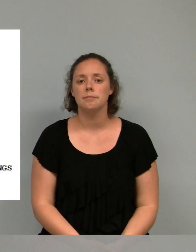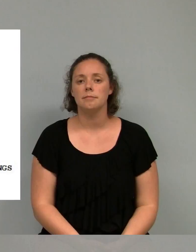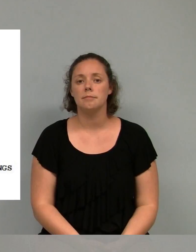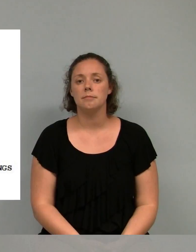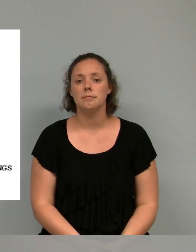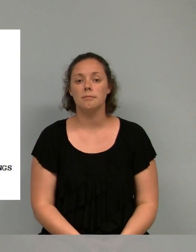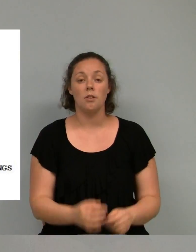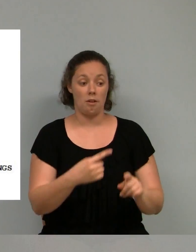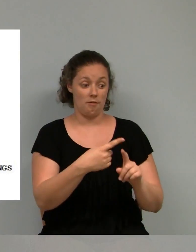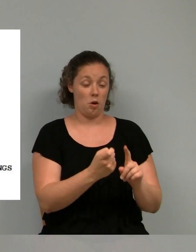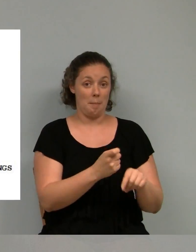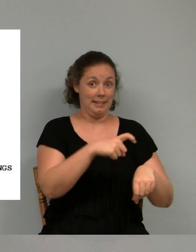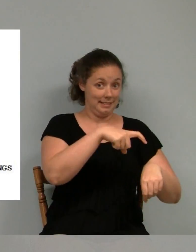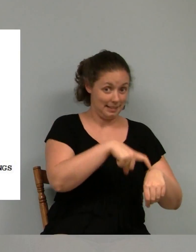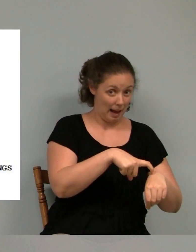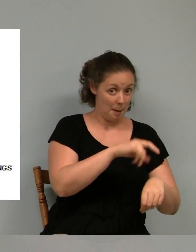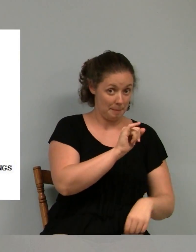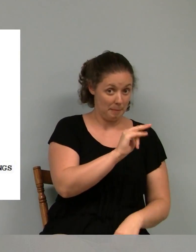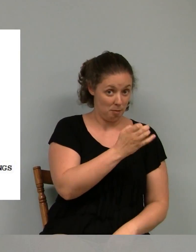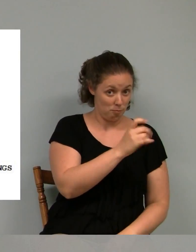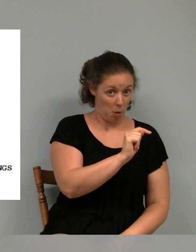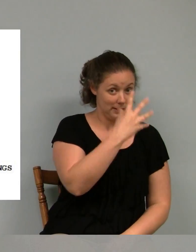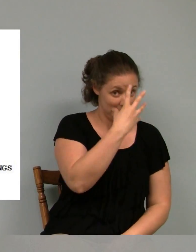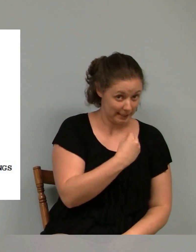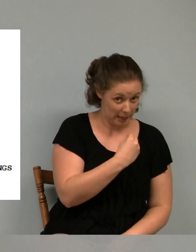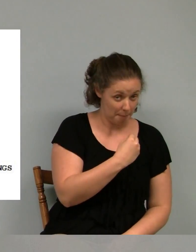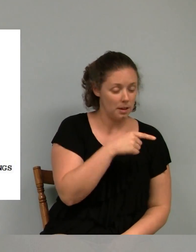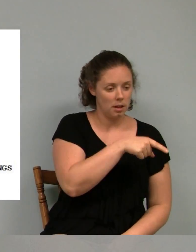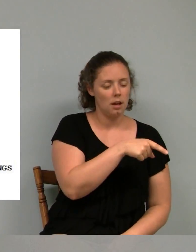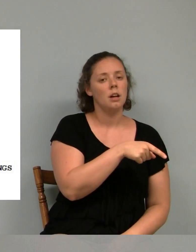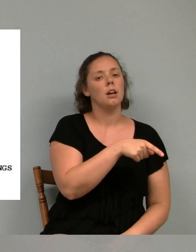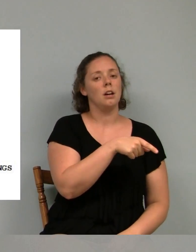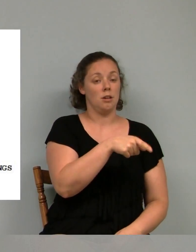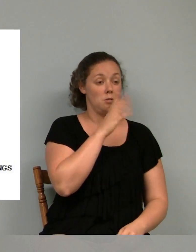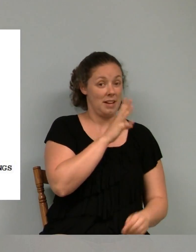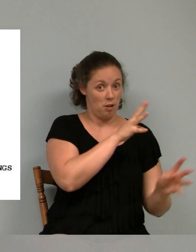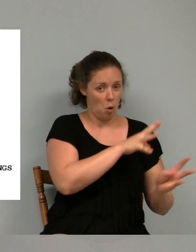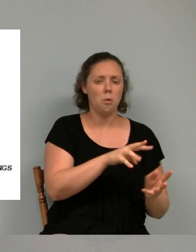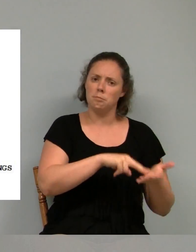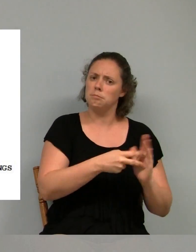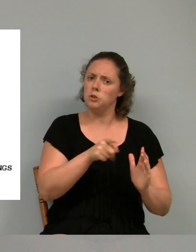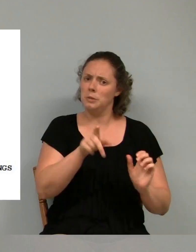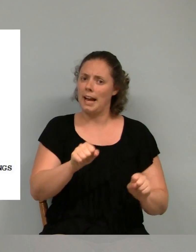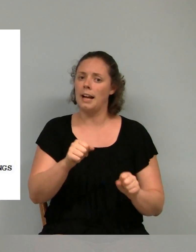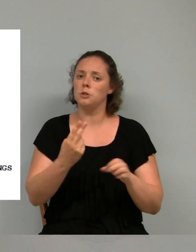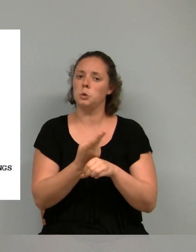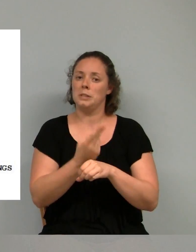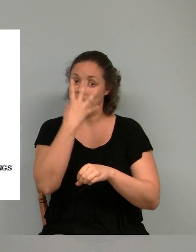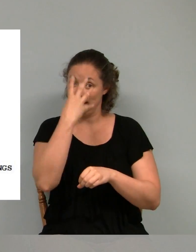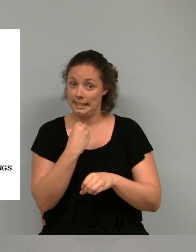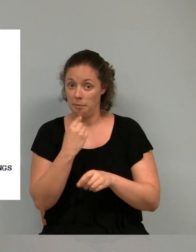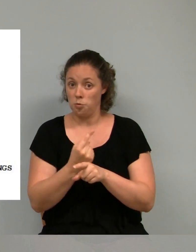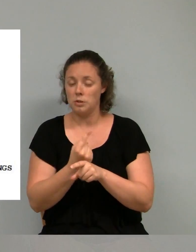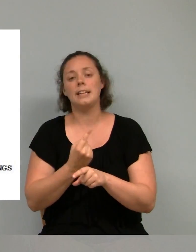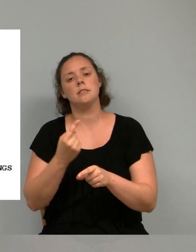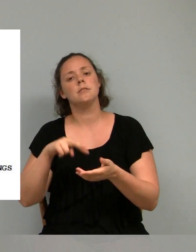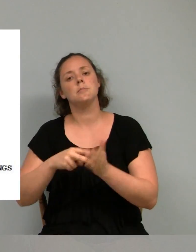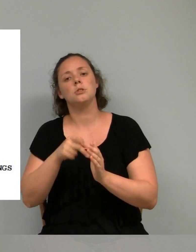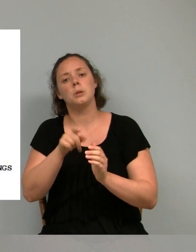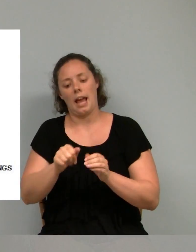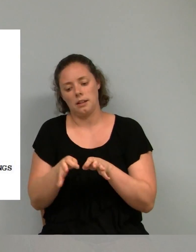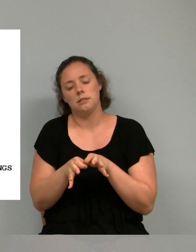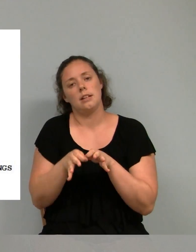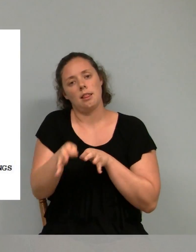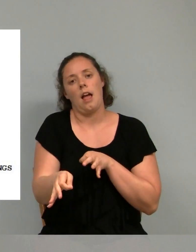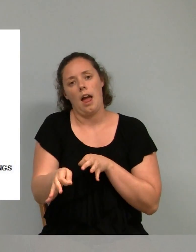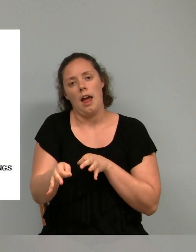From time import sleep loads, we'll be able to use the sleep command to delay program execution for a